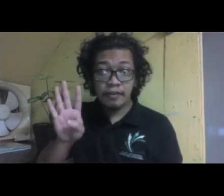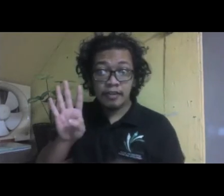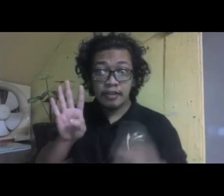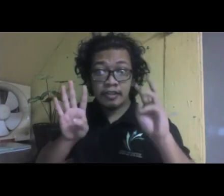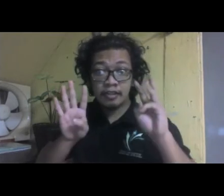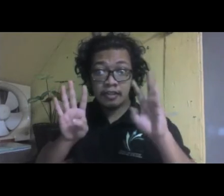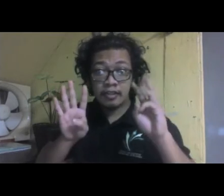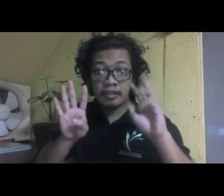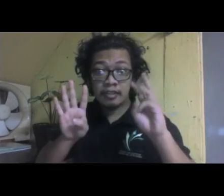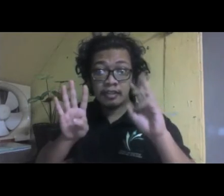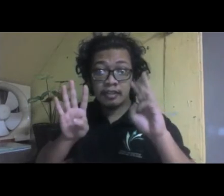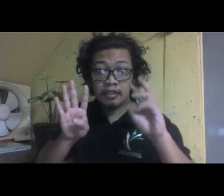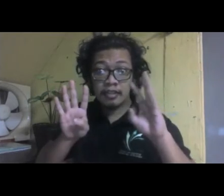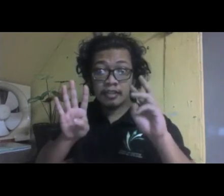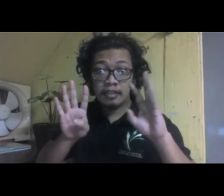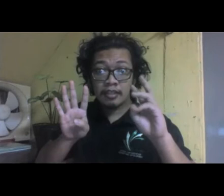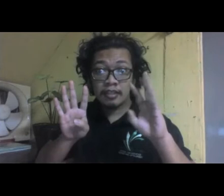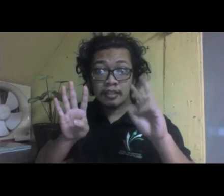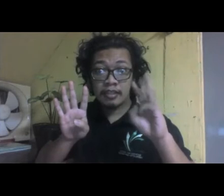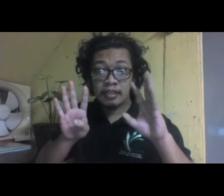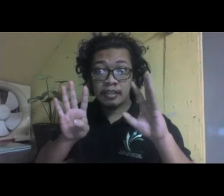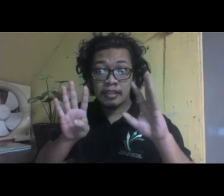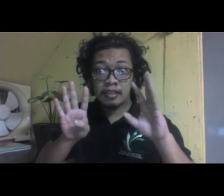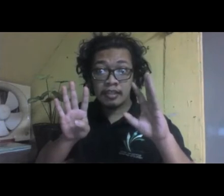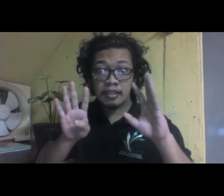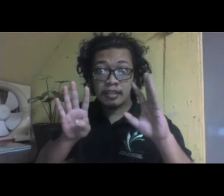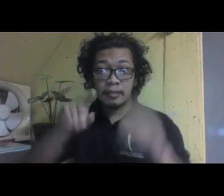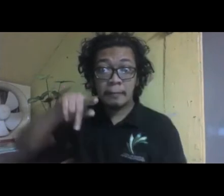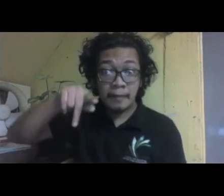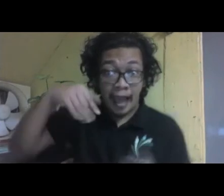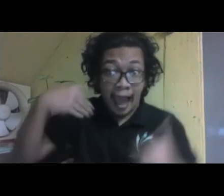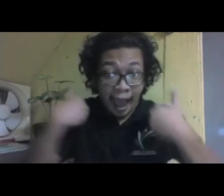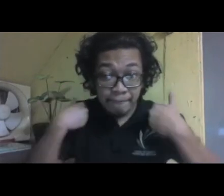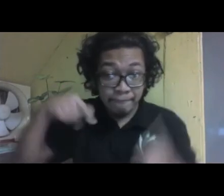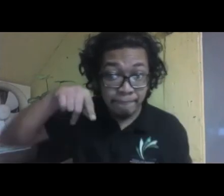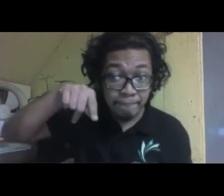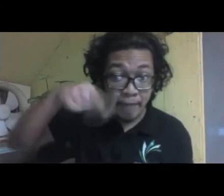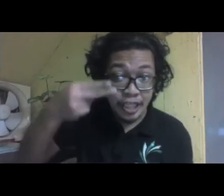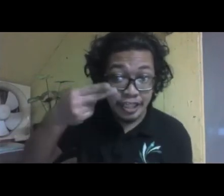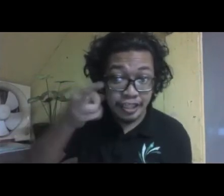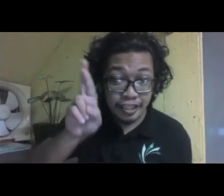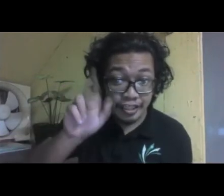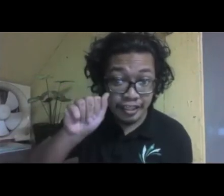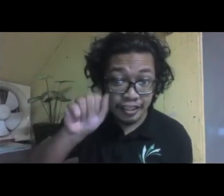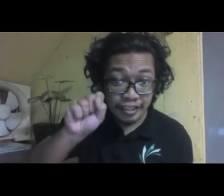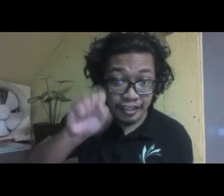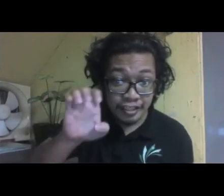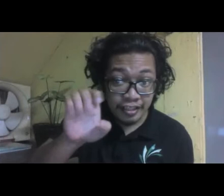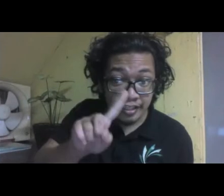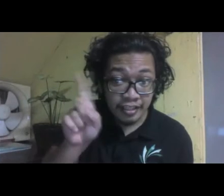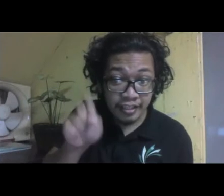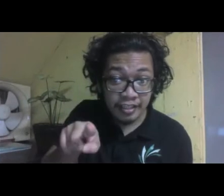like permanent But not freeze. freeze. Okay, sige. Now Yeah. conscious na ako. Thank you sa pag sa